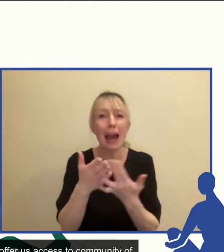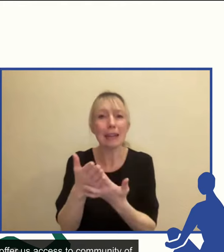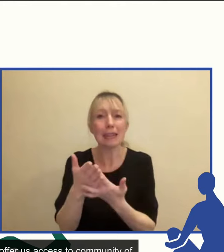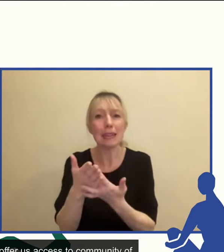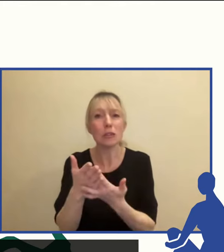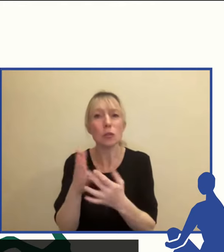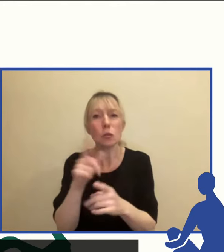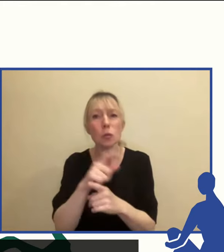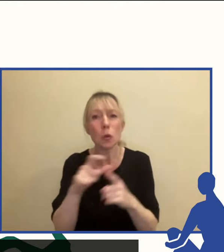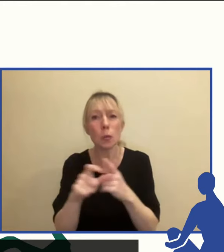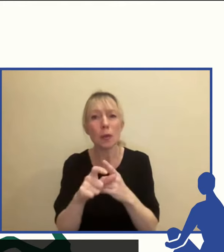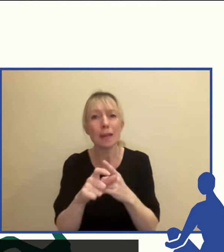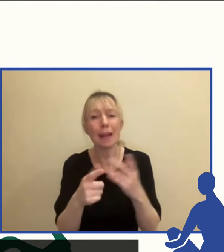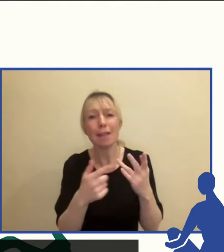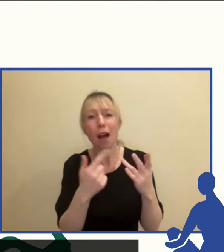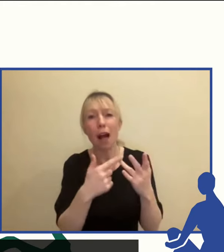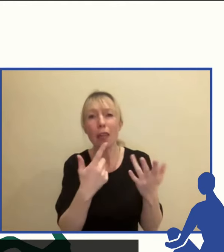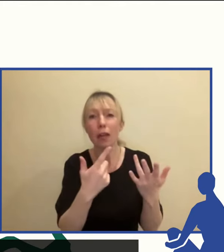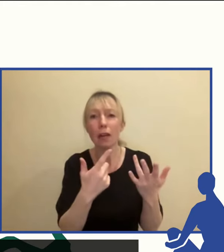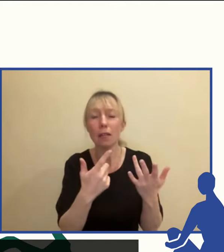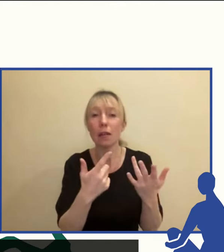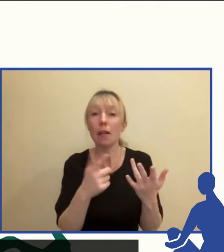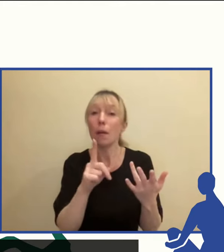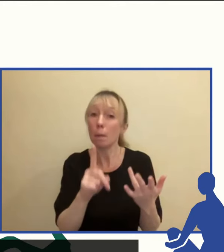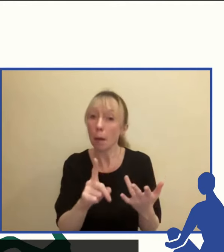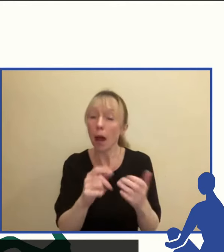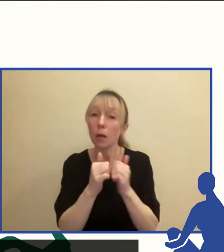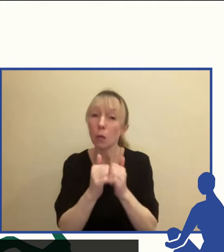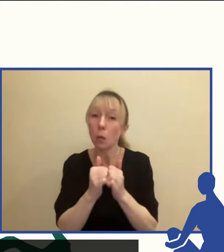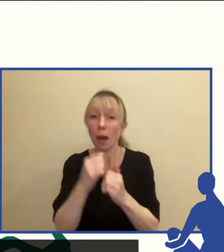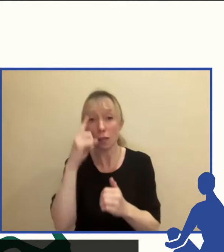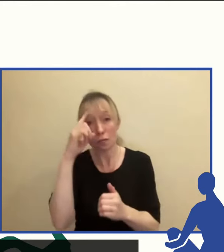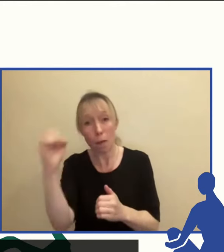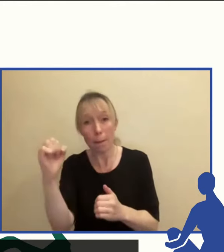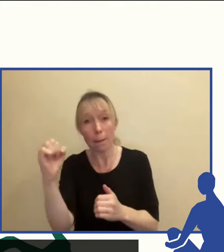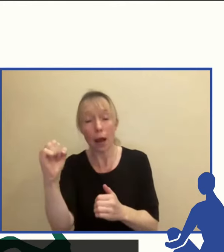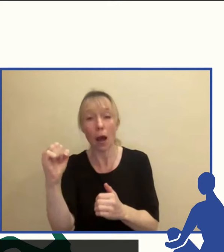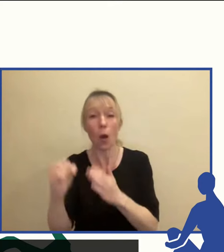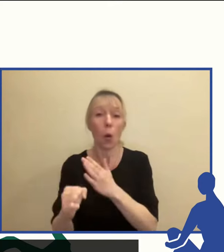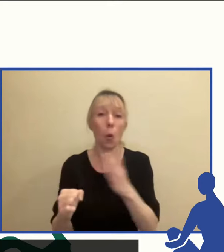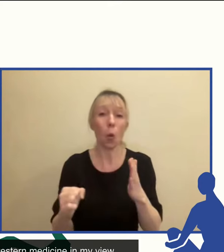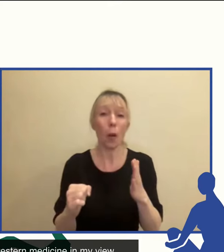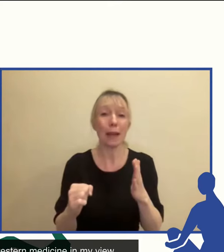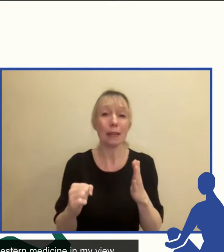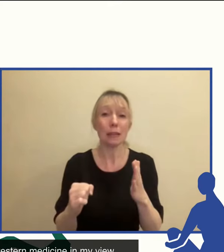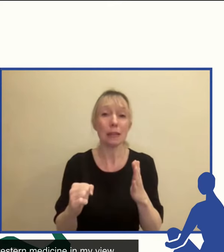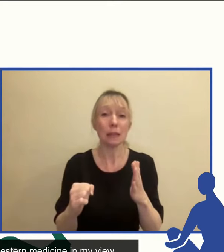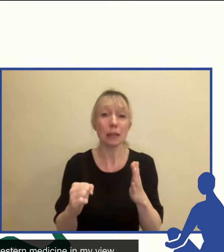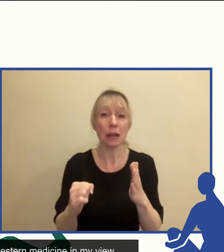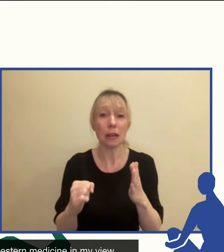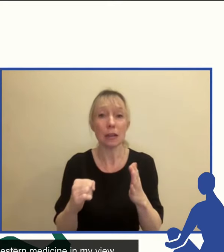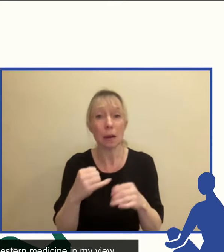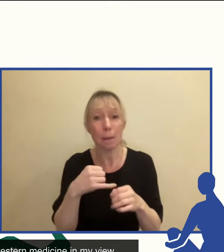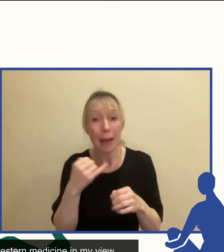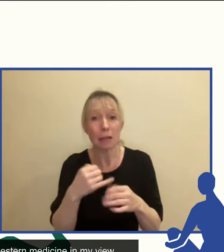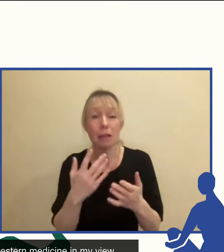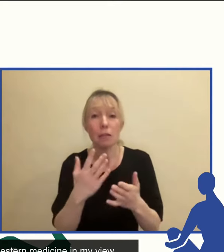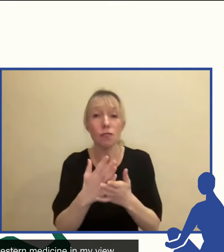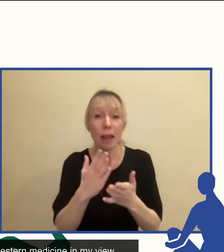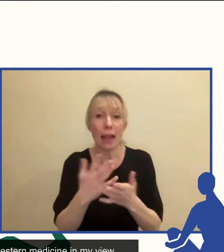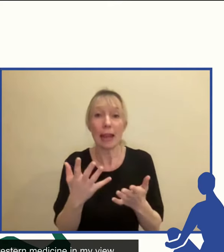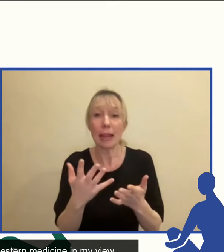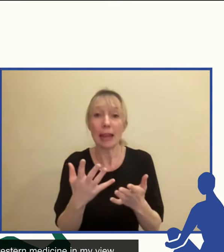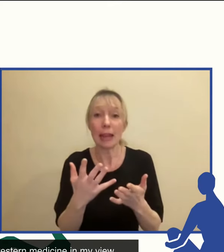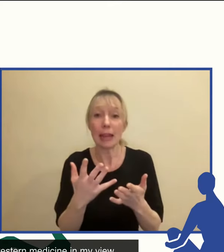worth remembering that Western medicine, in my view, actually can cure very little. I mean, it's very good at